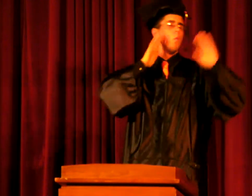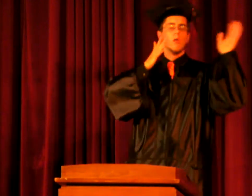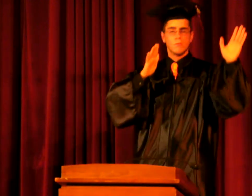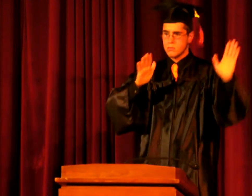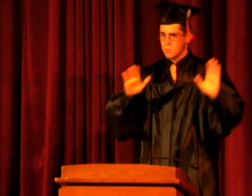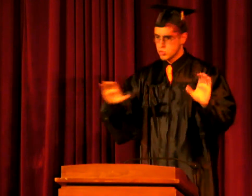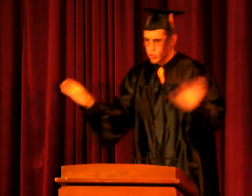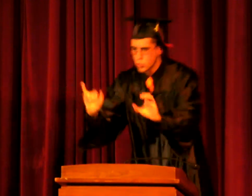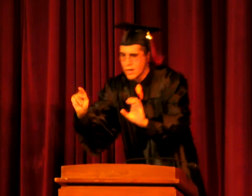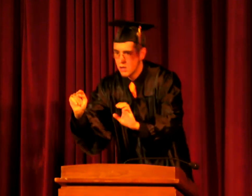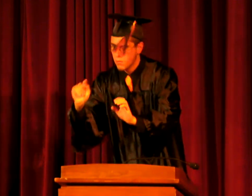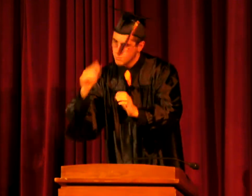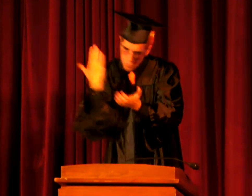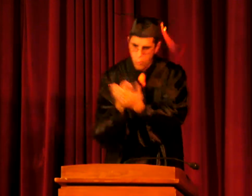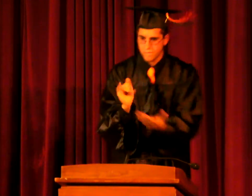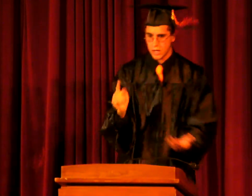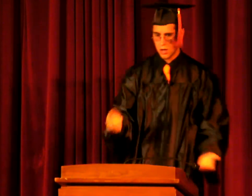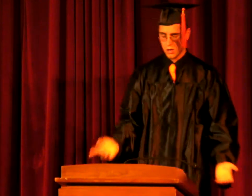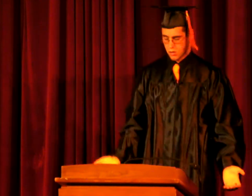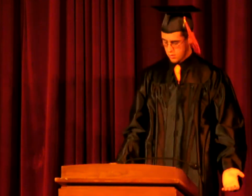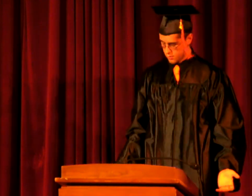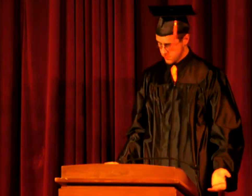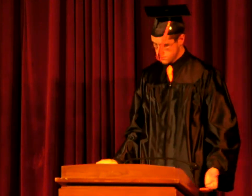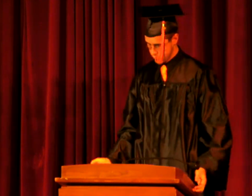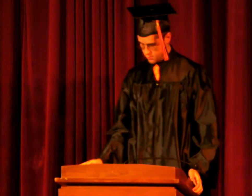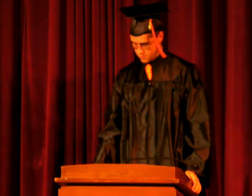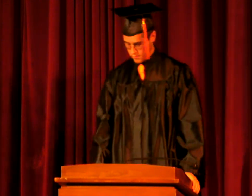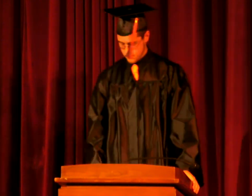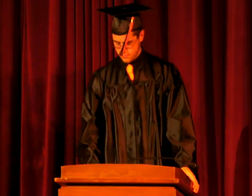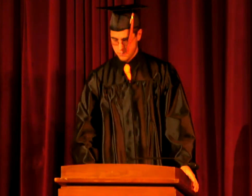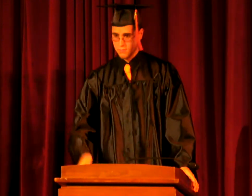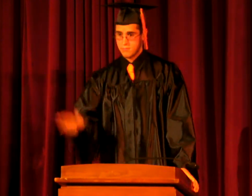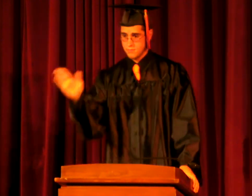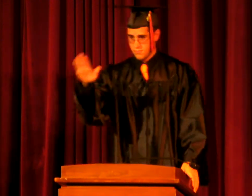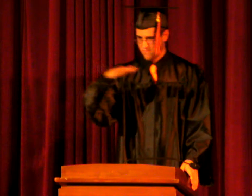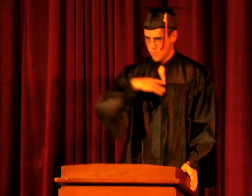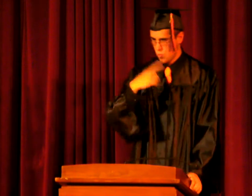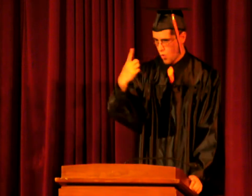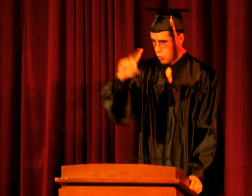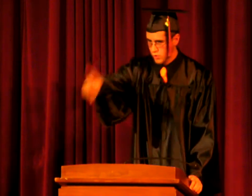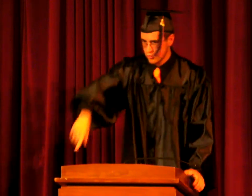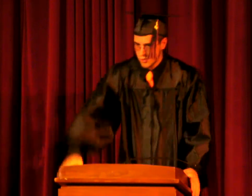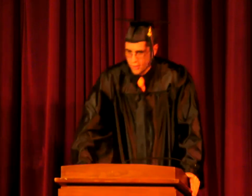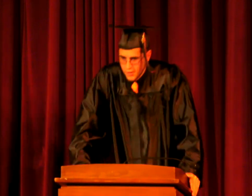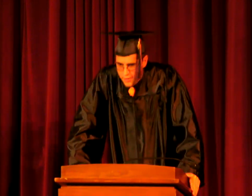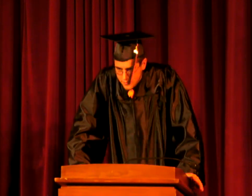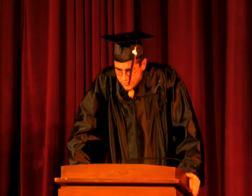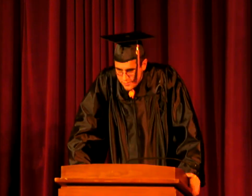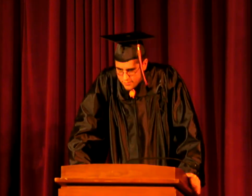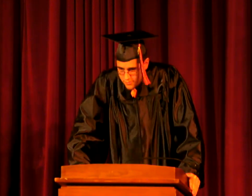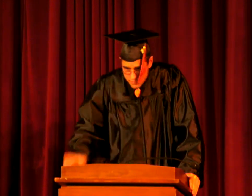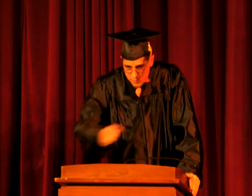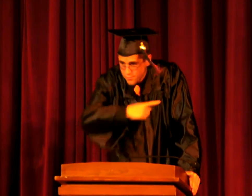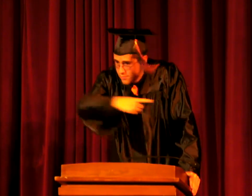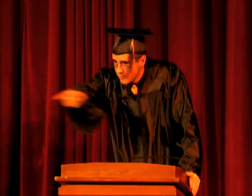to do something. Take action and do it. Show the world. I have one question for you, RSD.